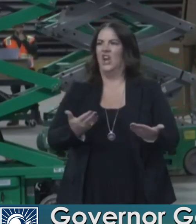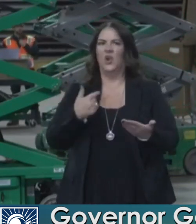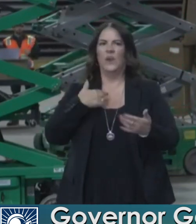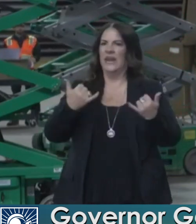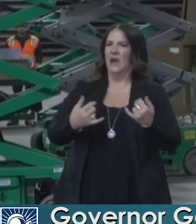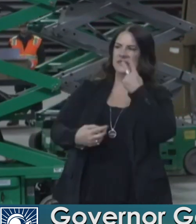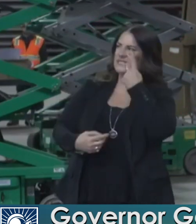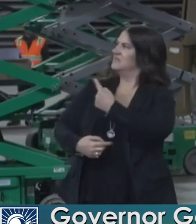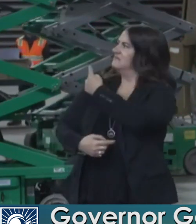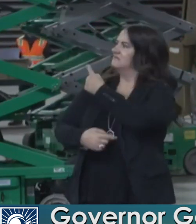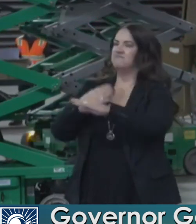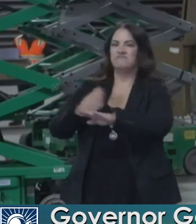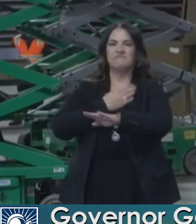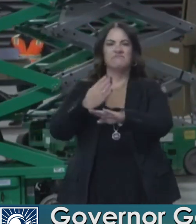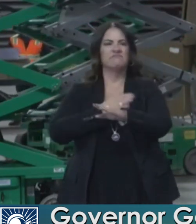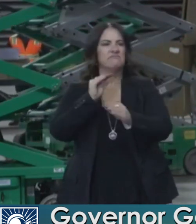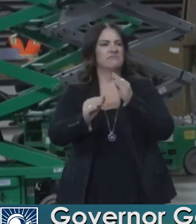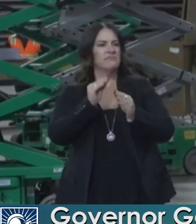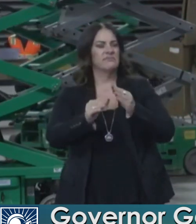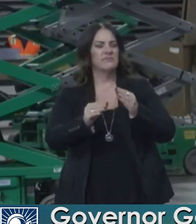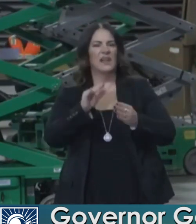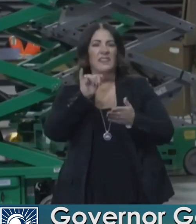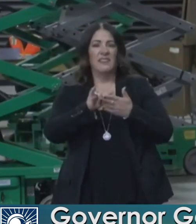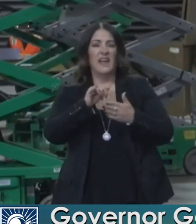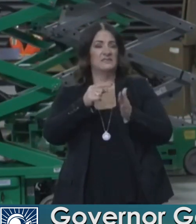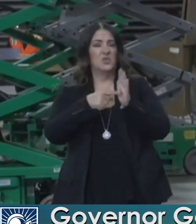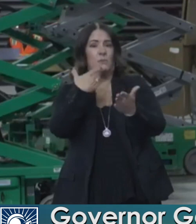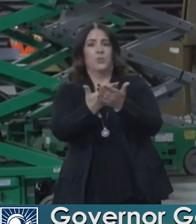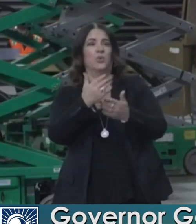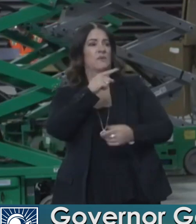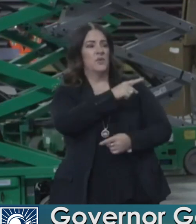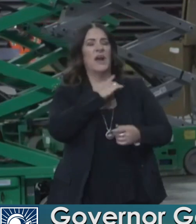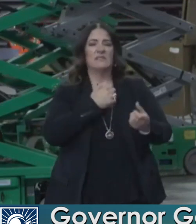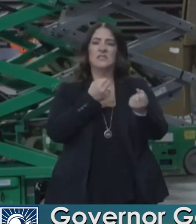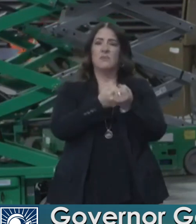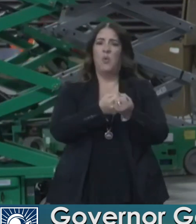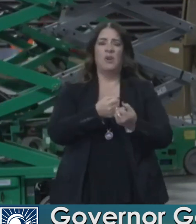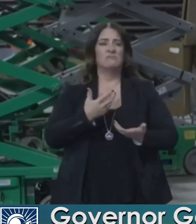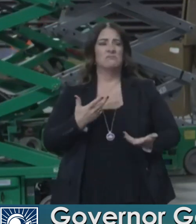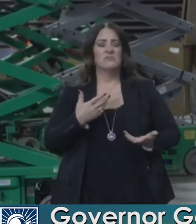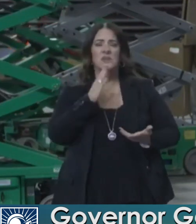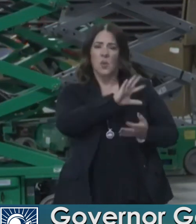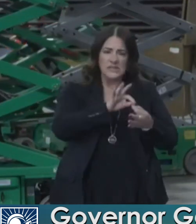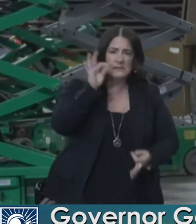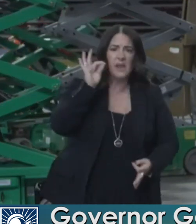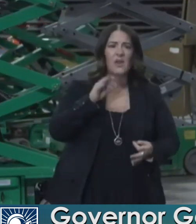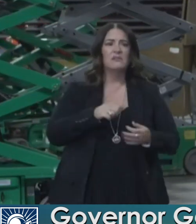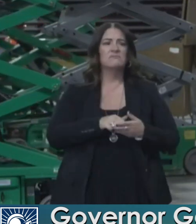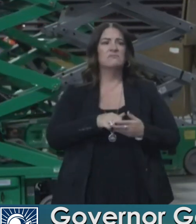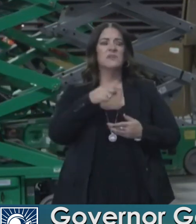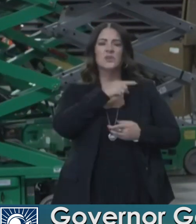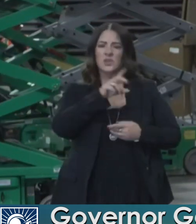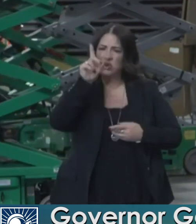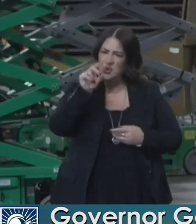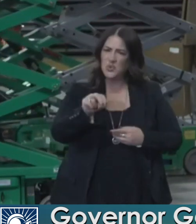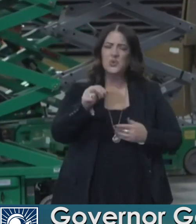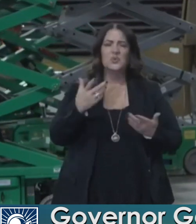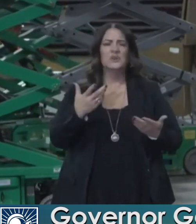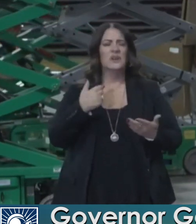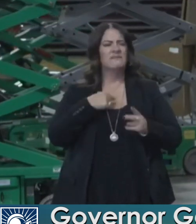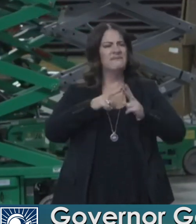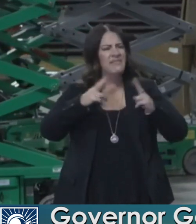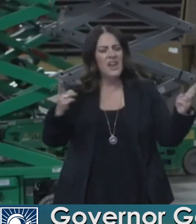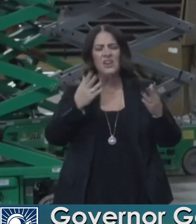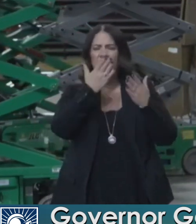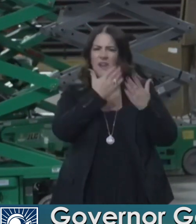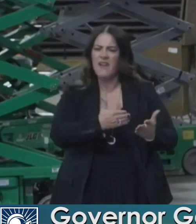construction is testament to your support and to the spirit that you have advanced, and so I'm very, very